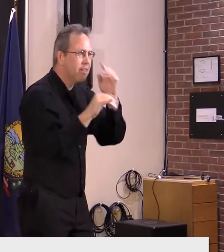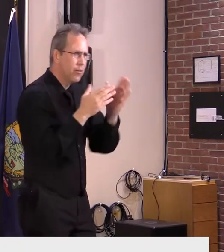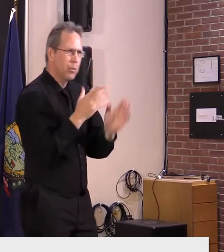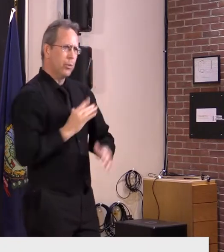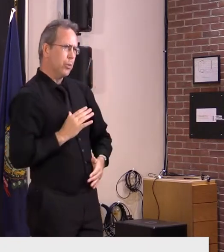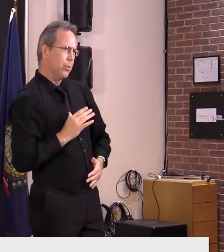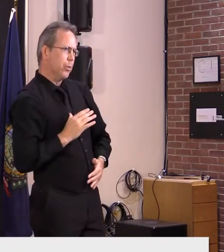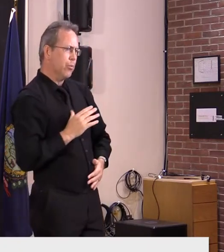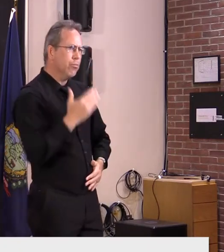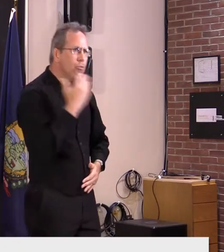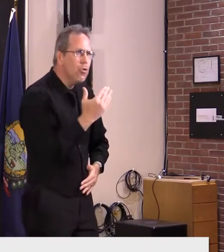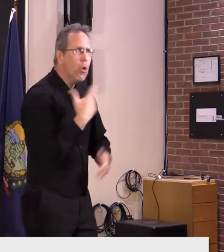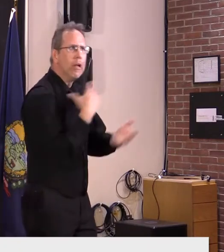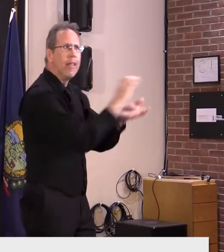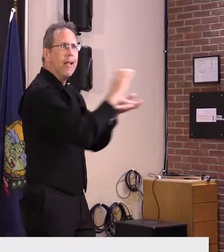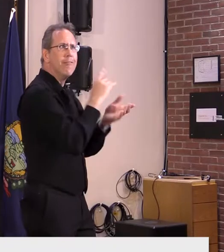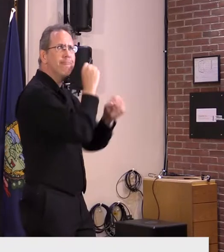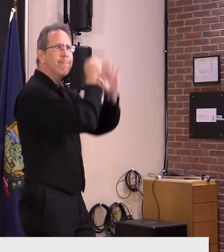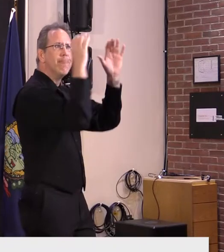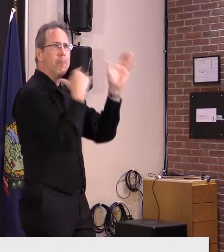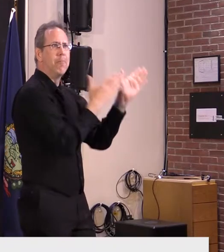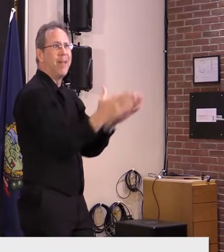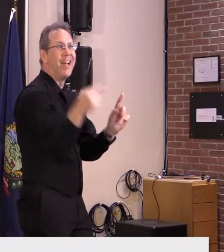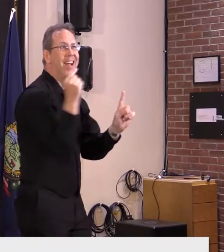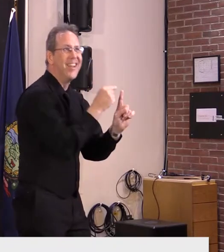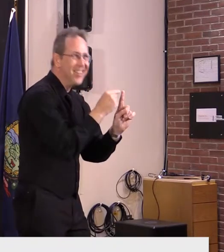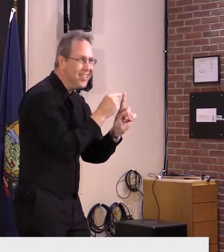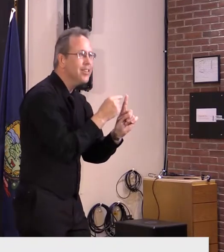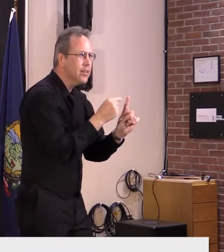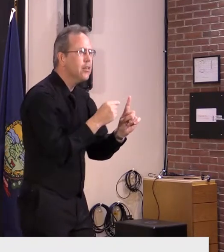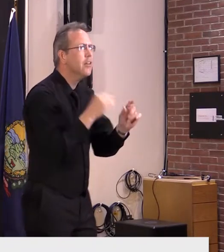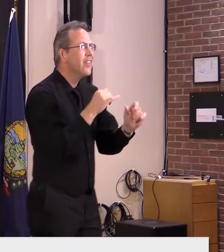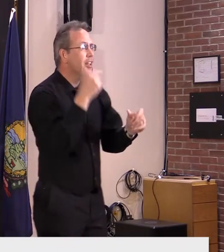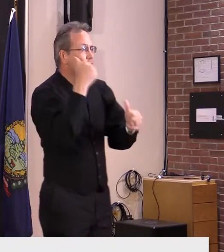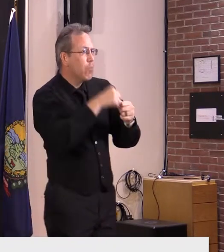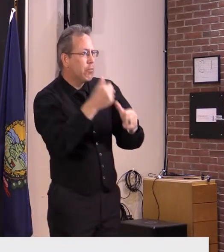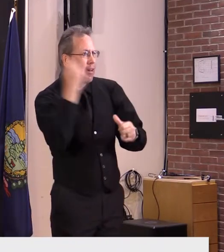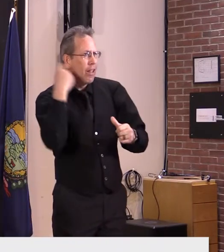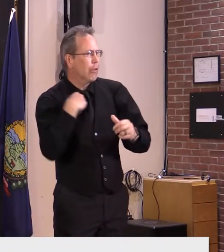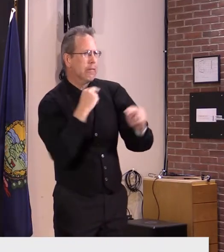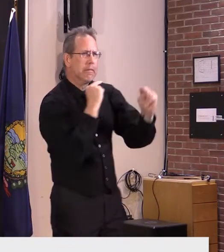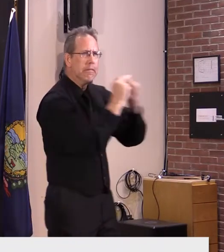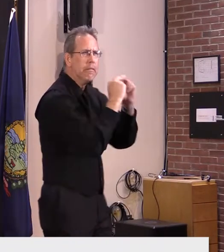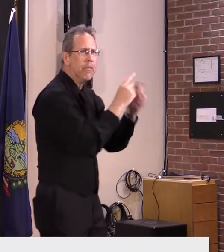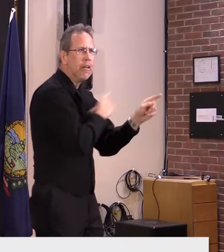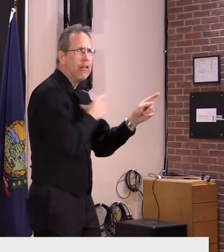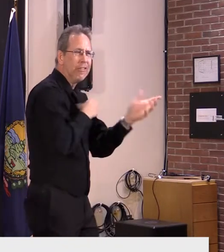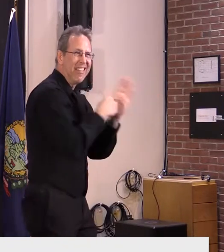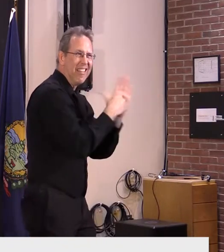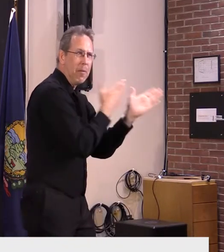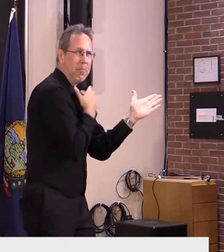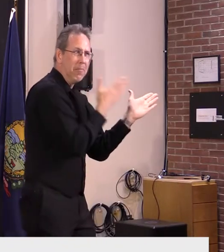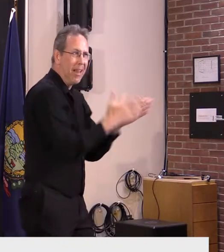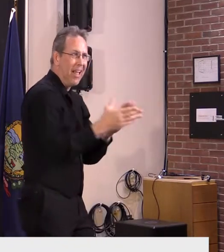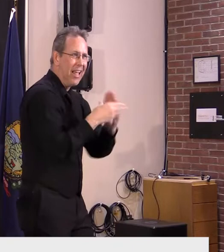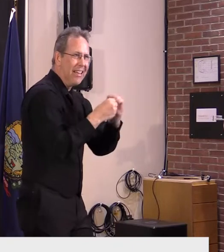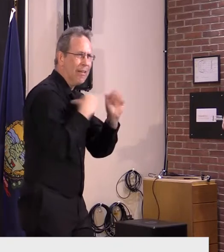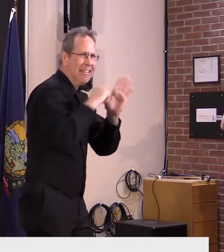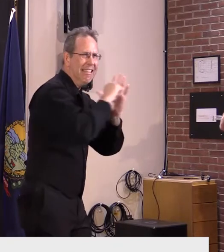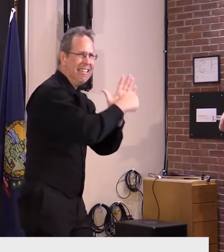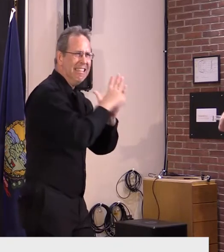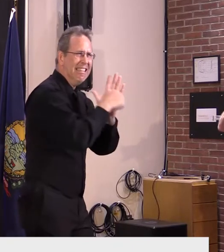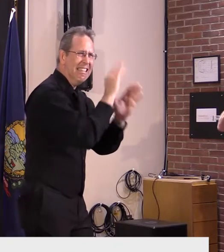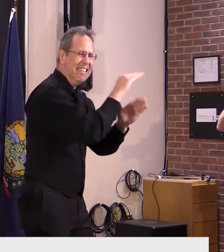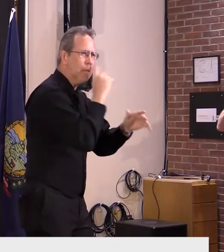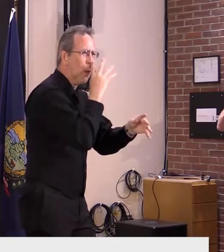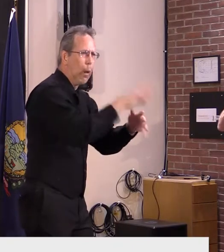As you may recall, as part of our negotiations last year, I insisted the budget include intent language